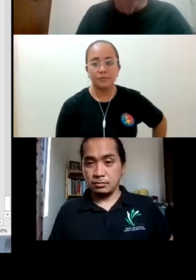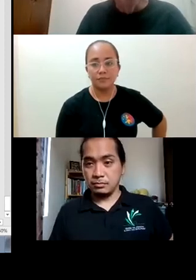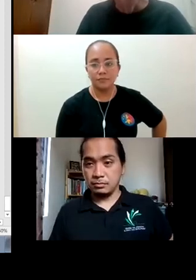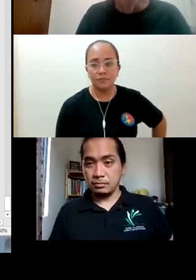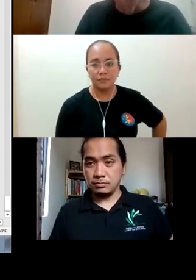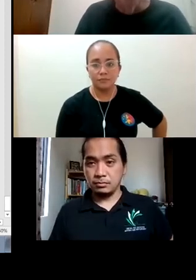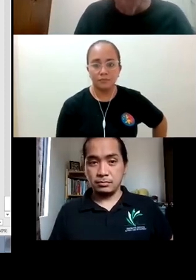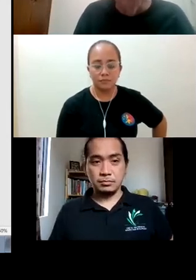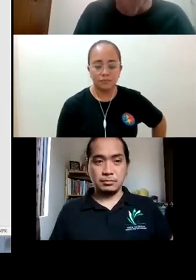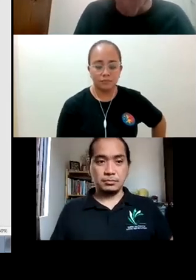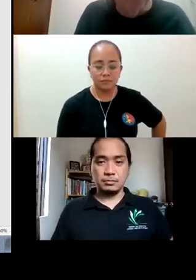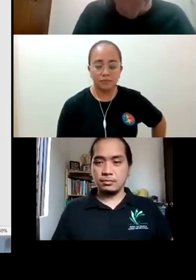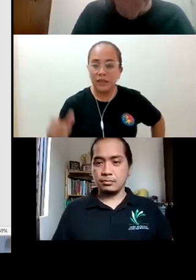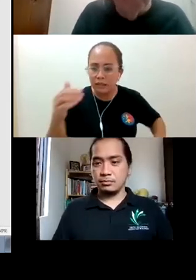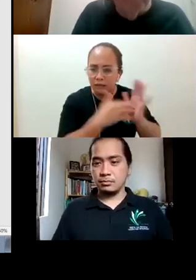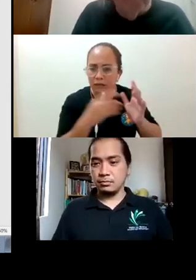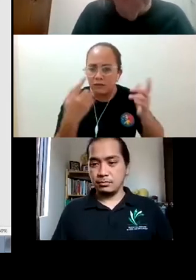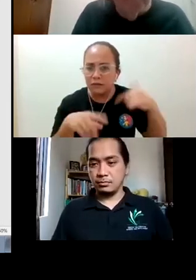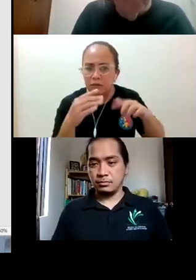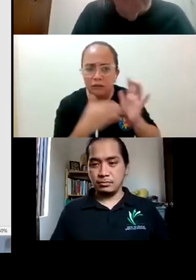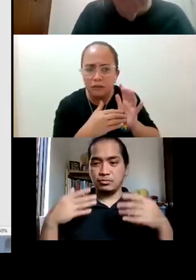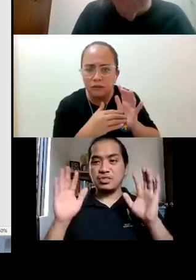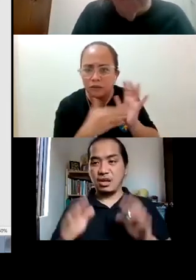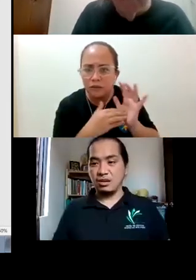That's it. Let me see sign again.